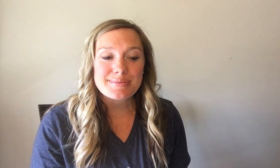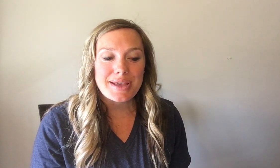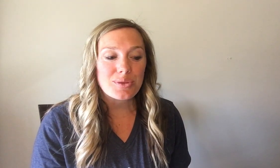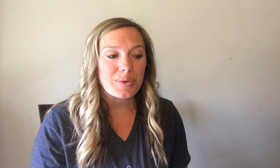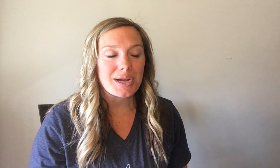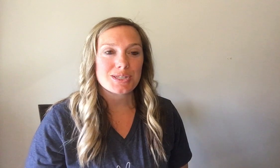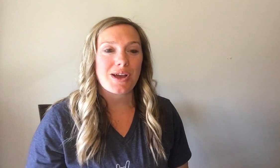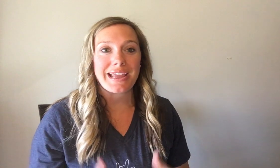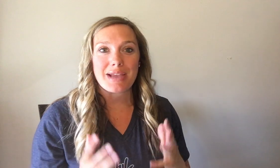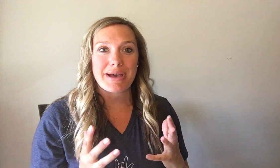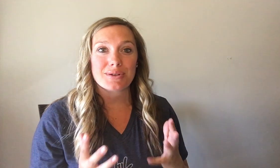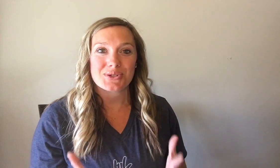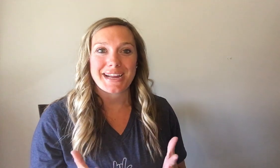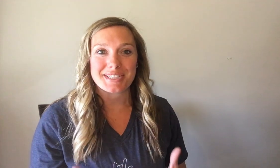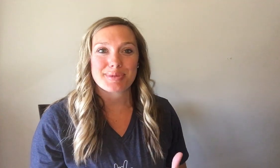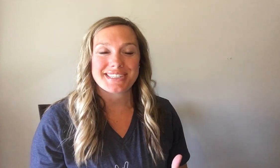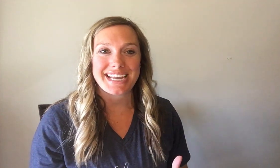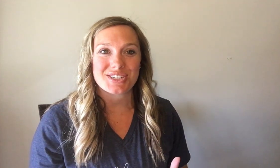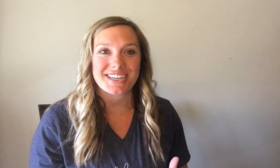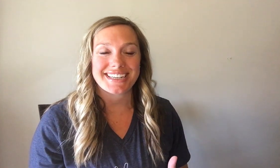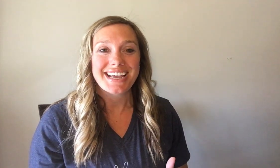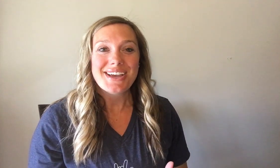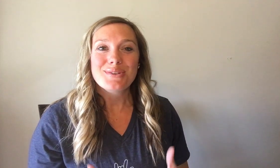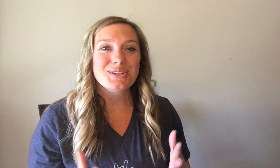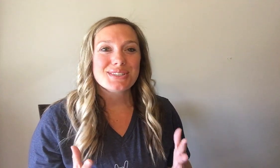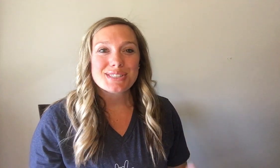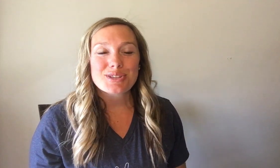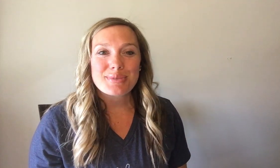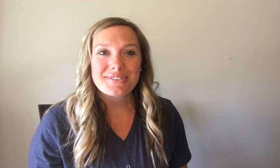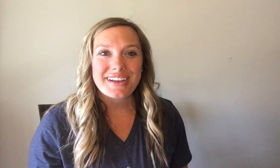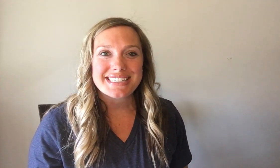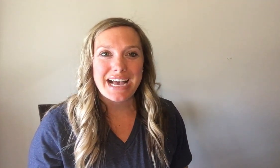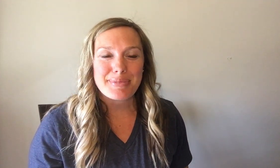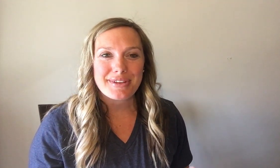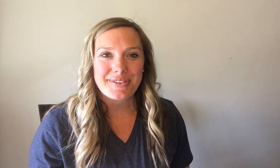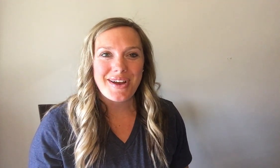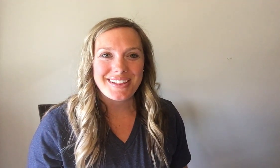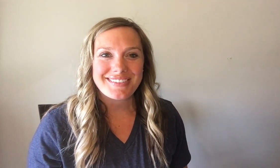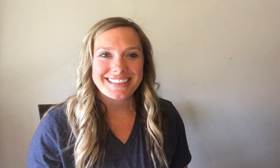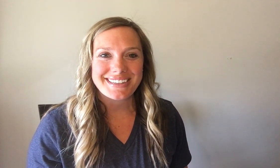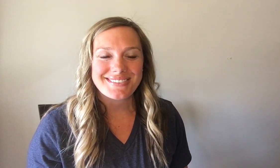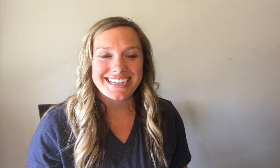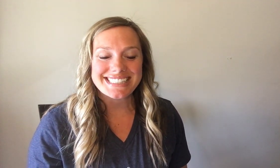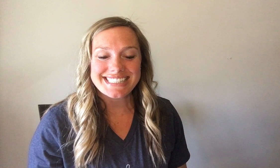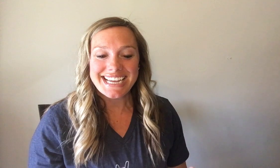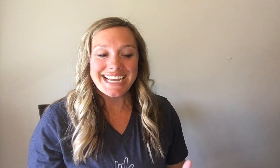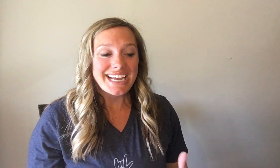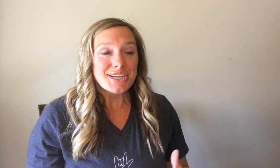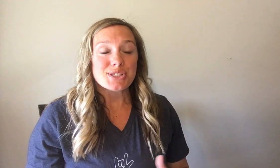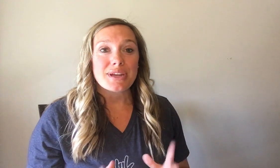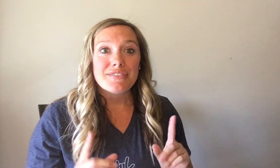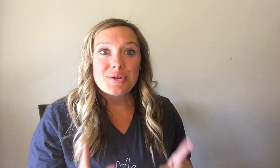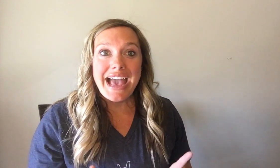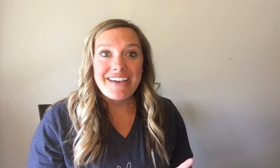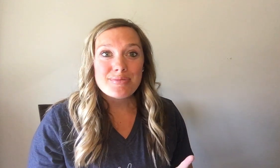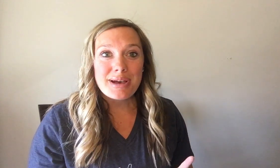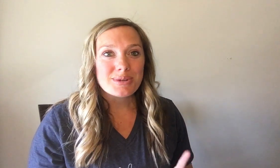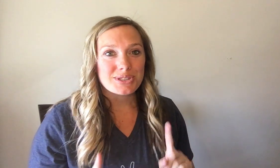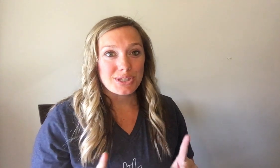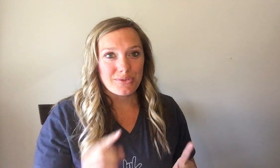month we are talking about transportation, which is a super fun topic for all of our little ones. So if you have bubbles, don't